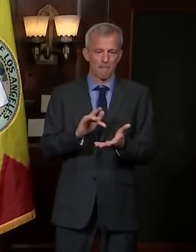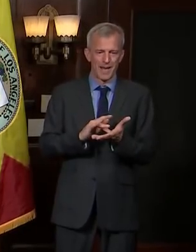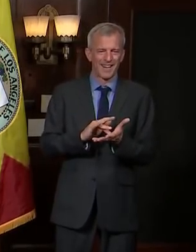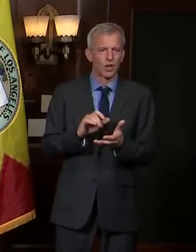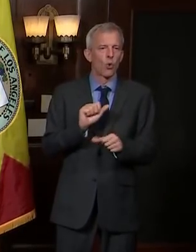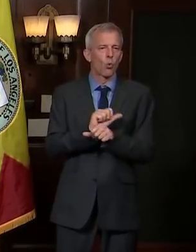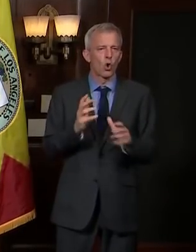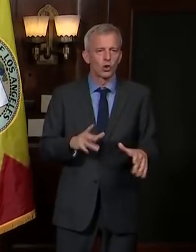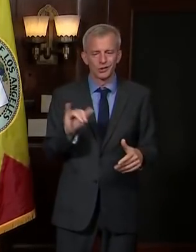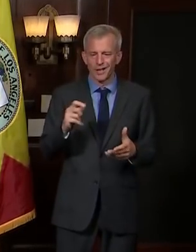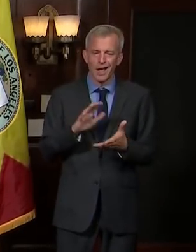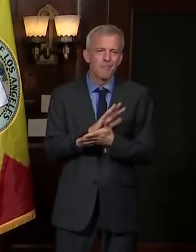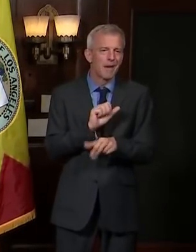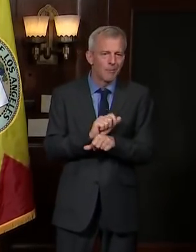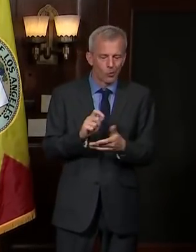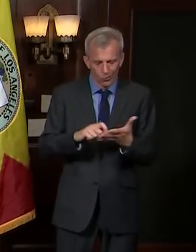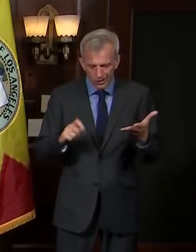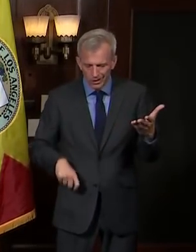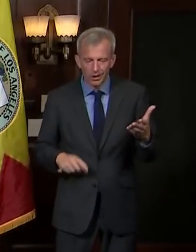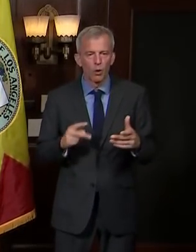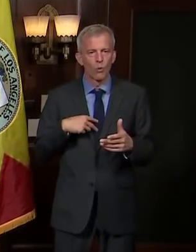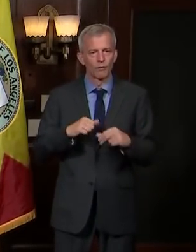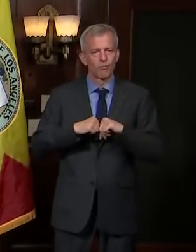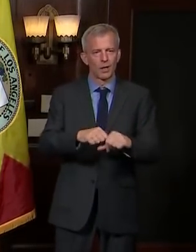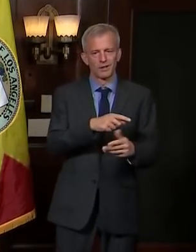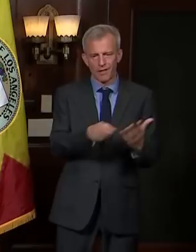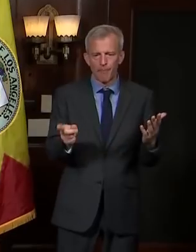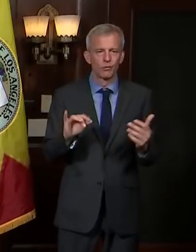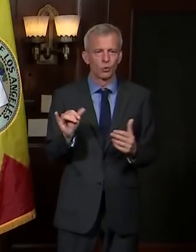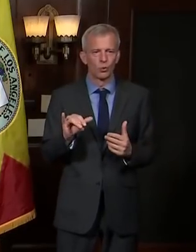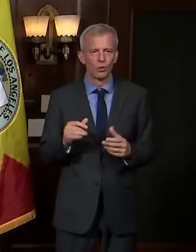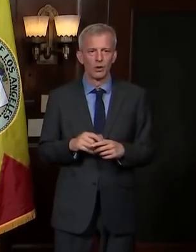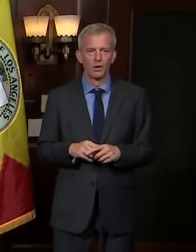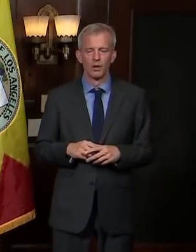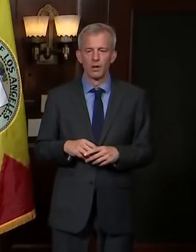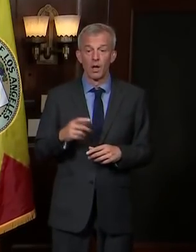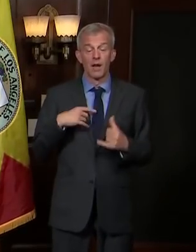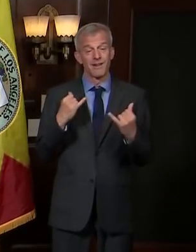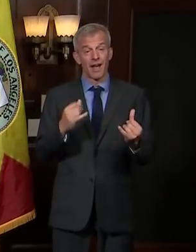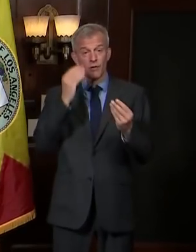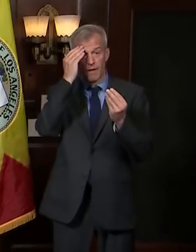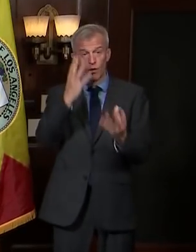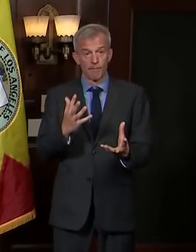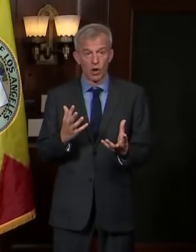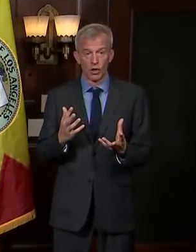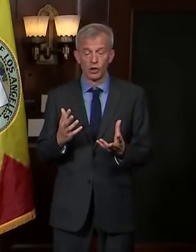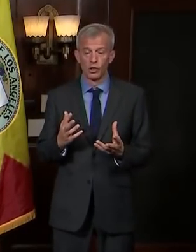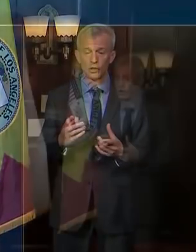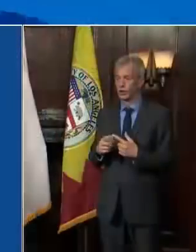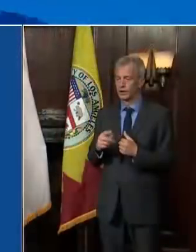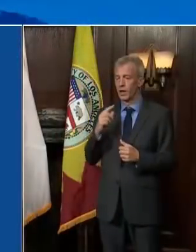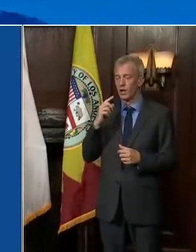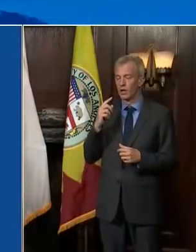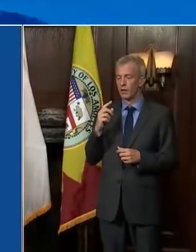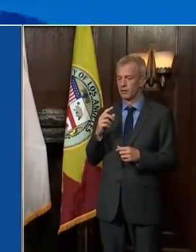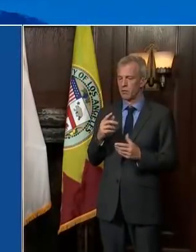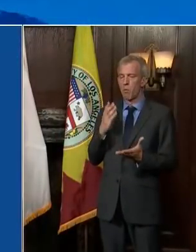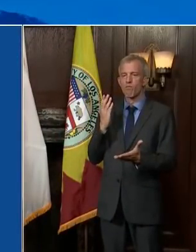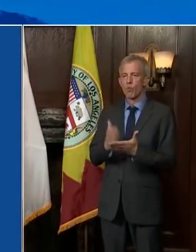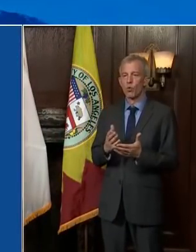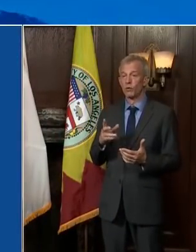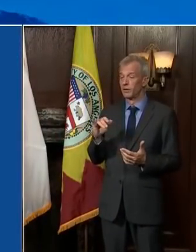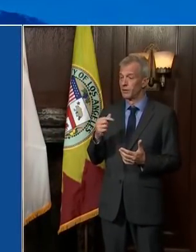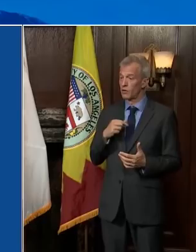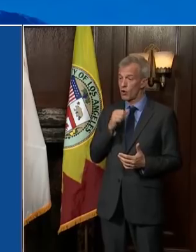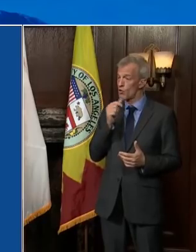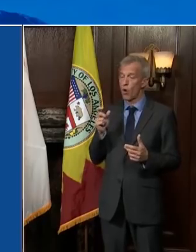data suggests that folks who are infected are not symptomatic, which is why, with today's guidance from Governor Newsom and Dr. Ferrer